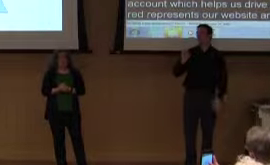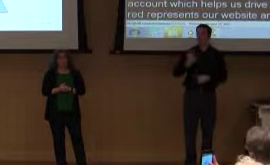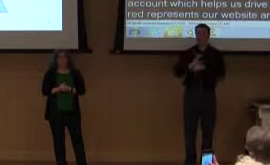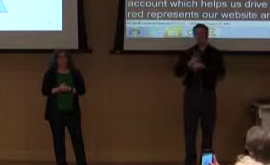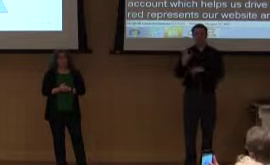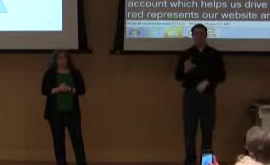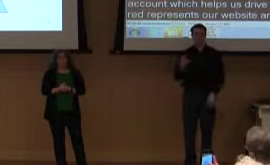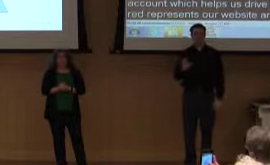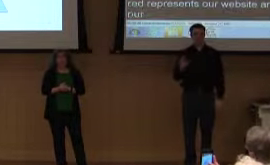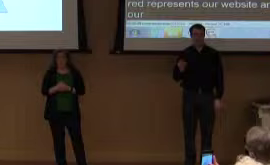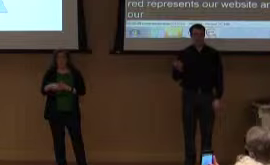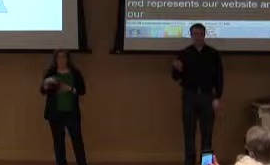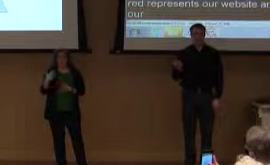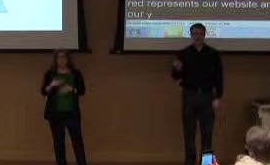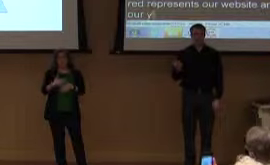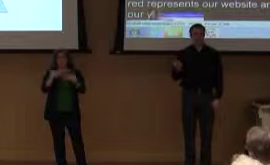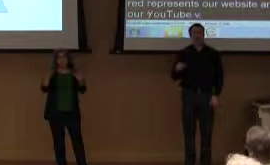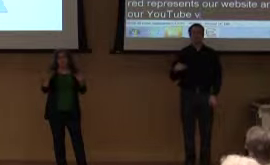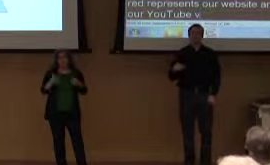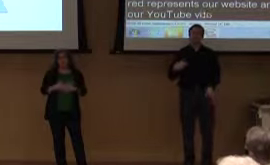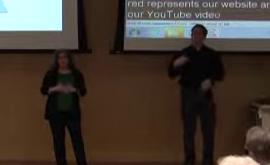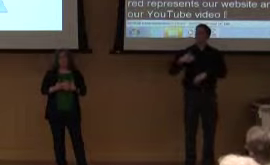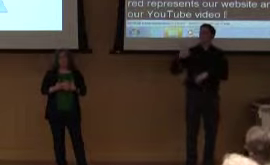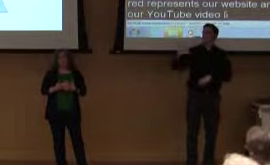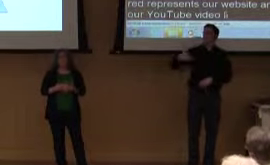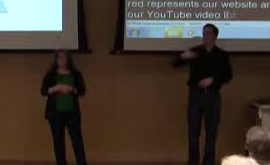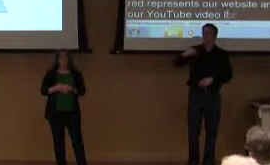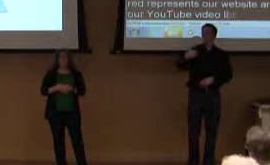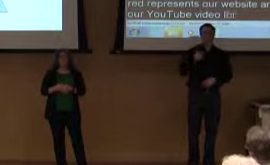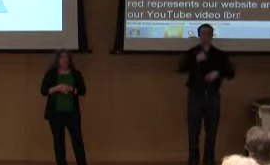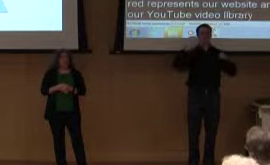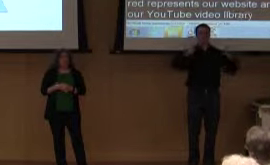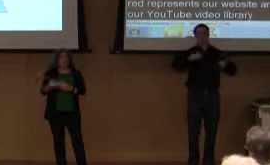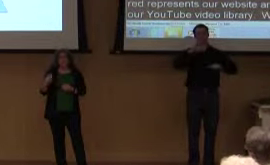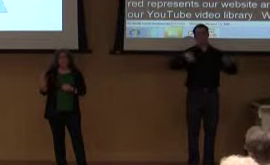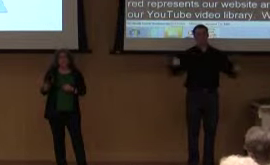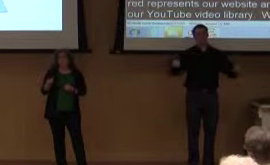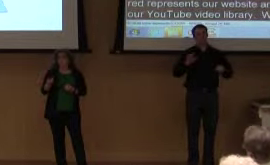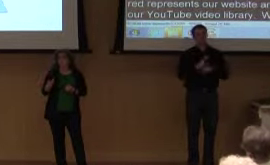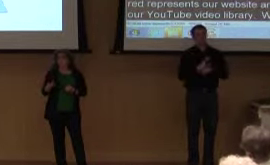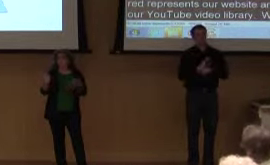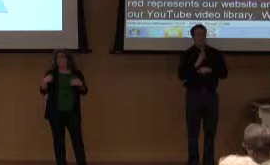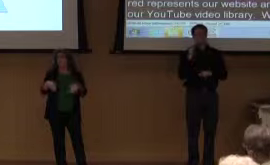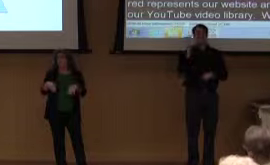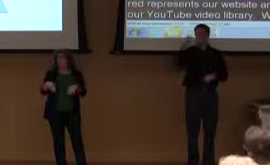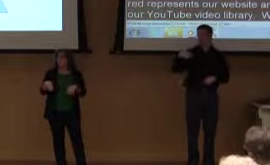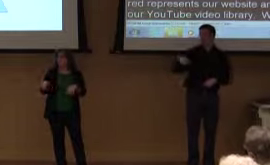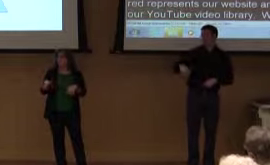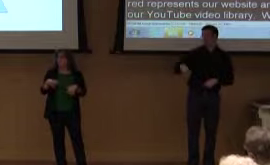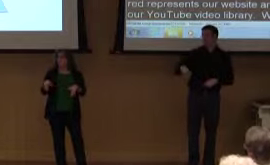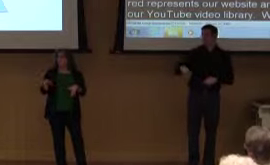video library. And from time to time, we post various videos. Eventually, for example,